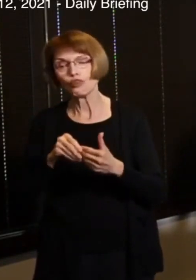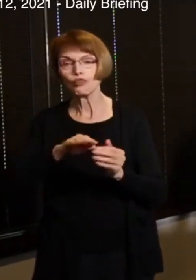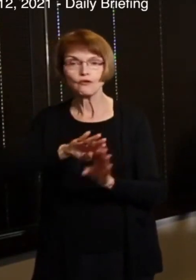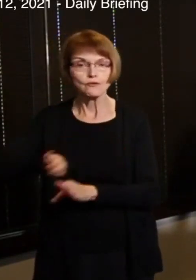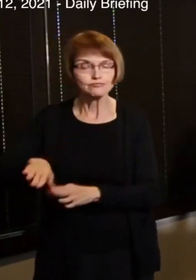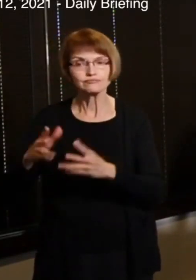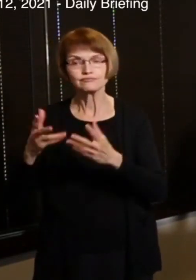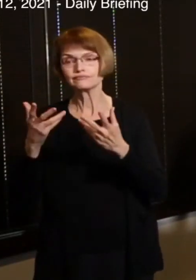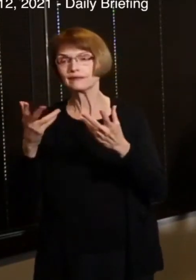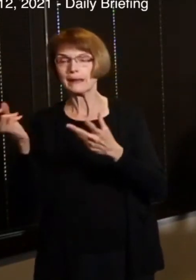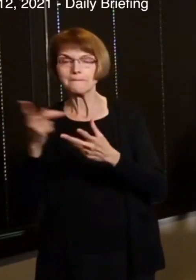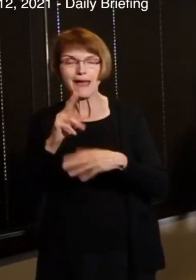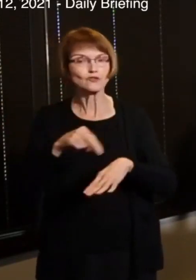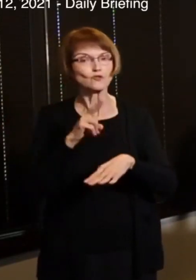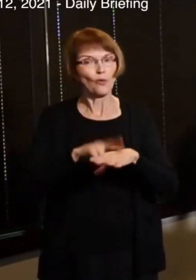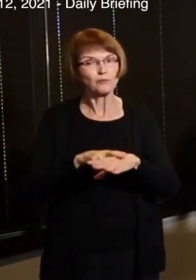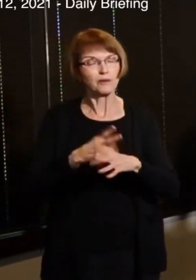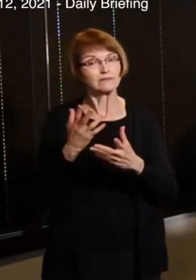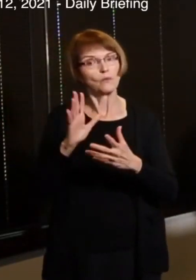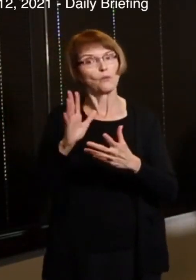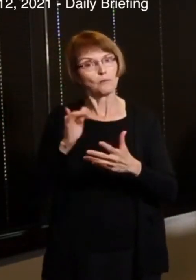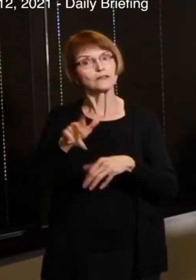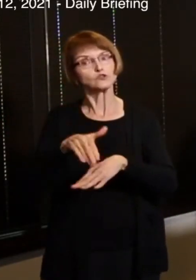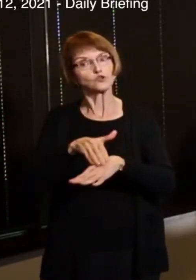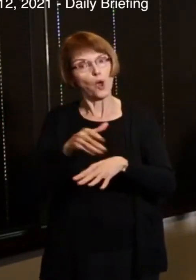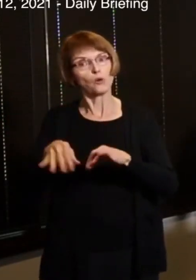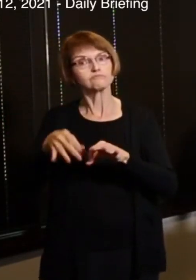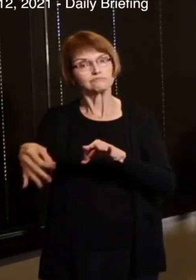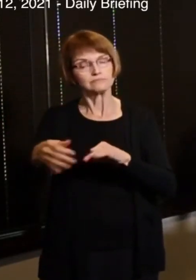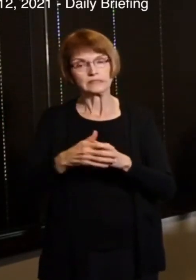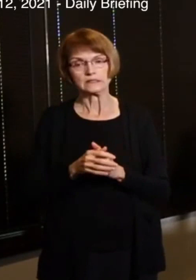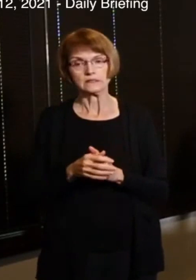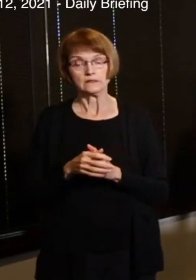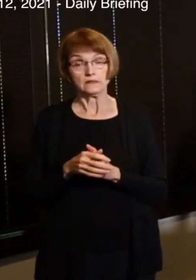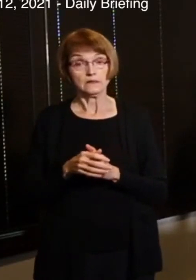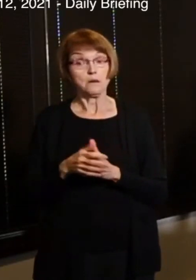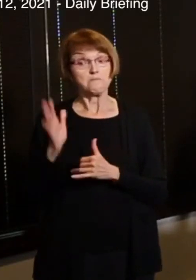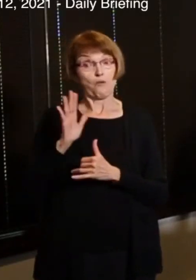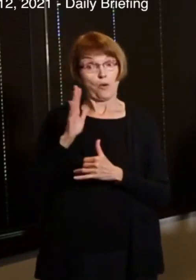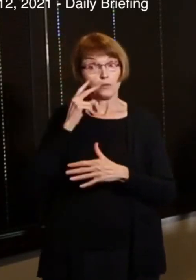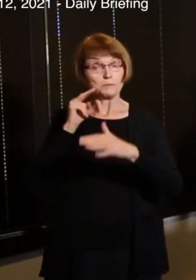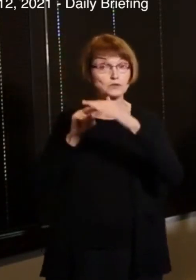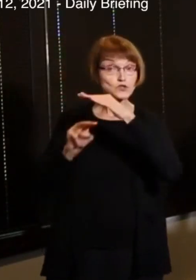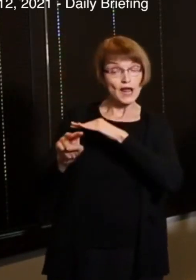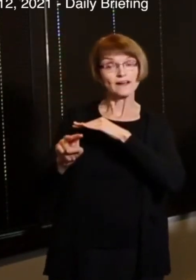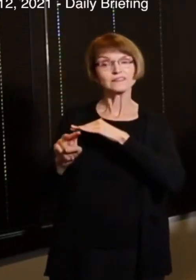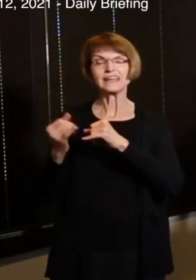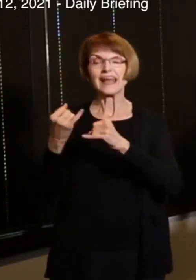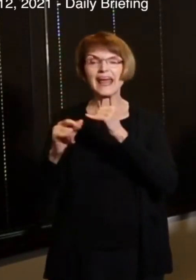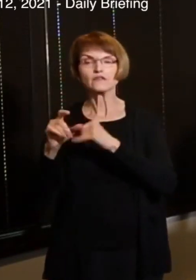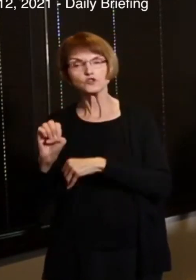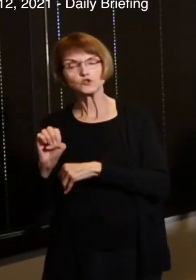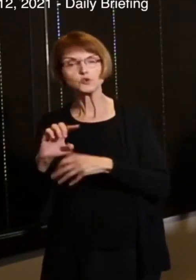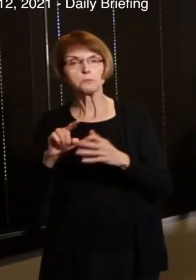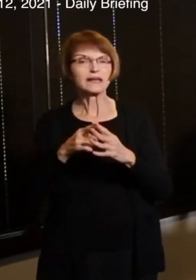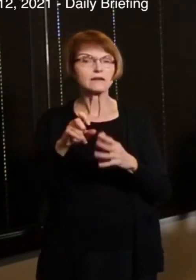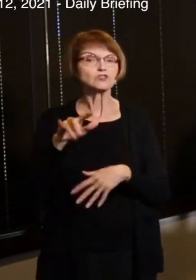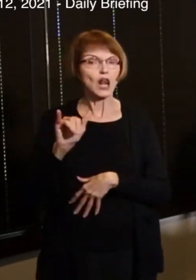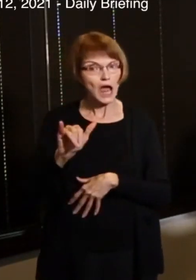things we love to do. And so we had some original projections of end of June, beginning of